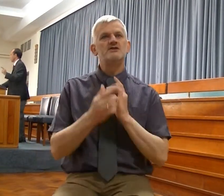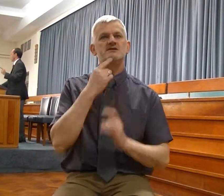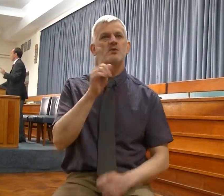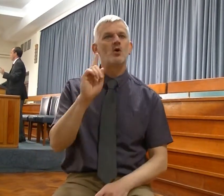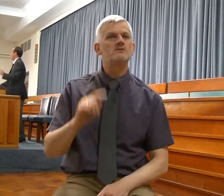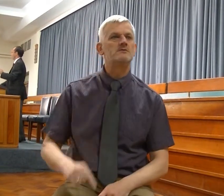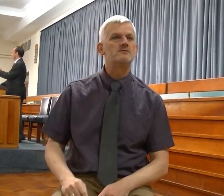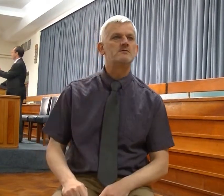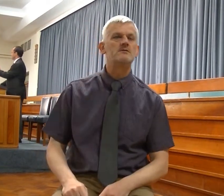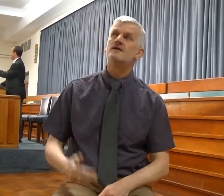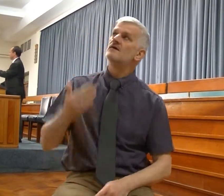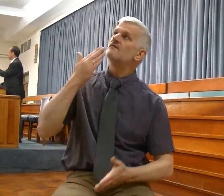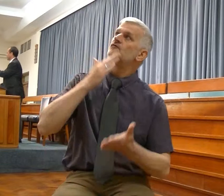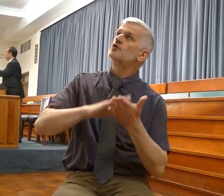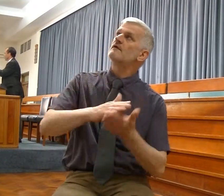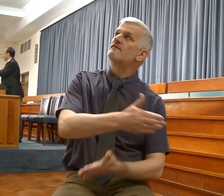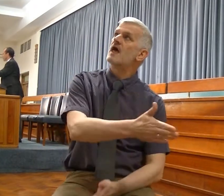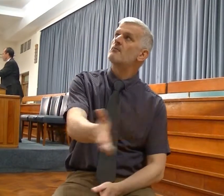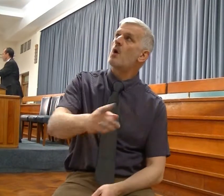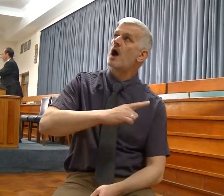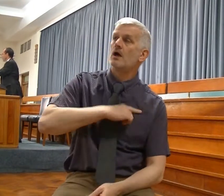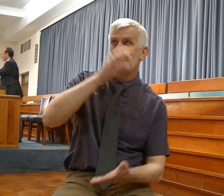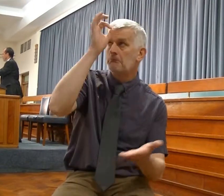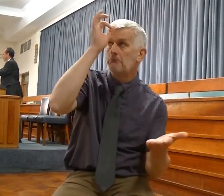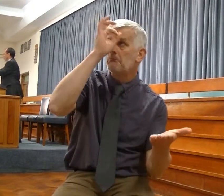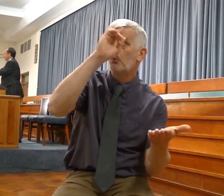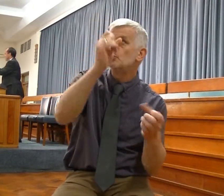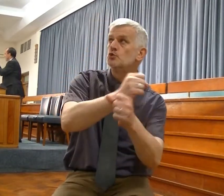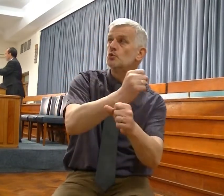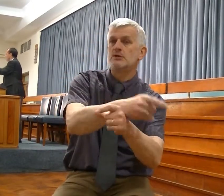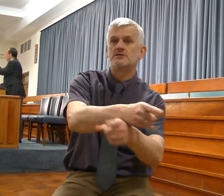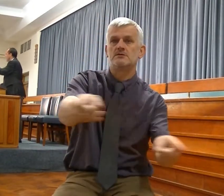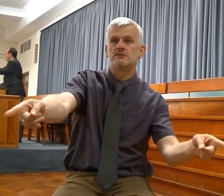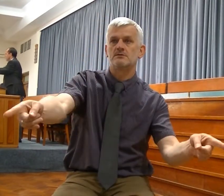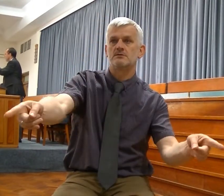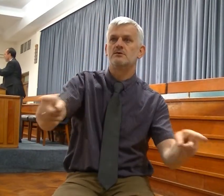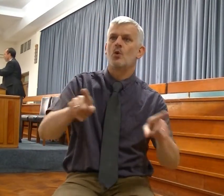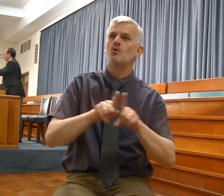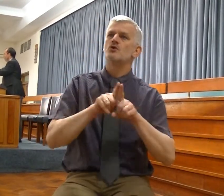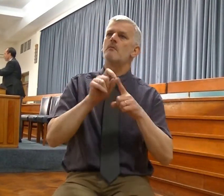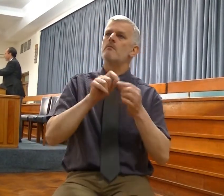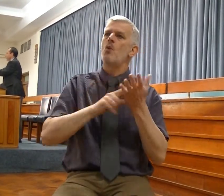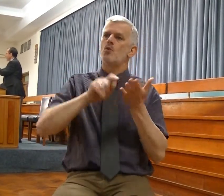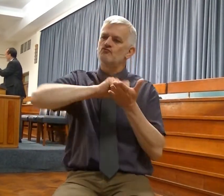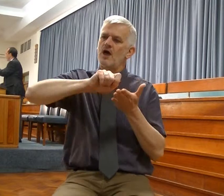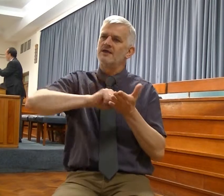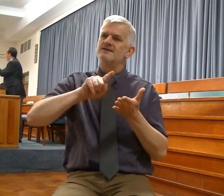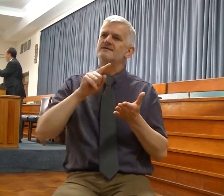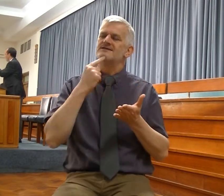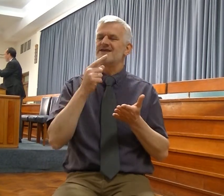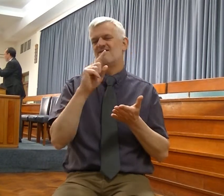what they do. And Paul is saying to us in 1 Corinthians 2, that if they knew what they were